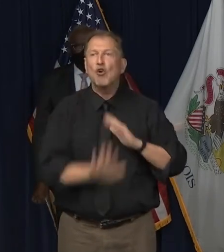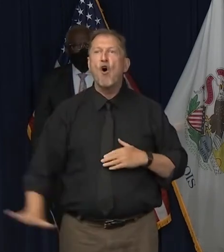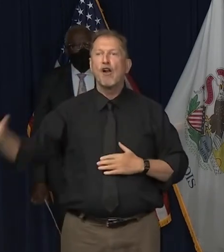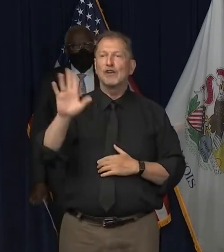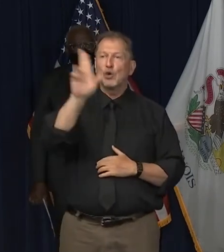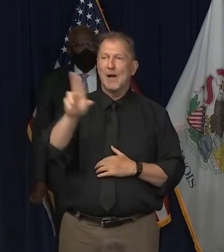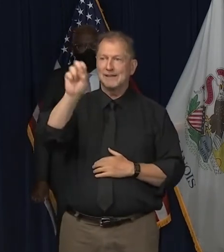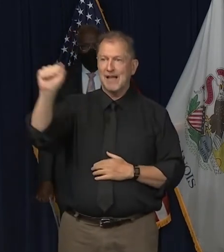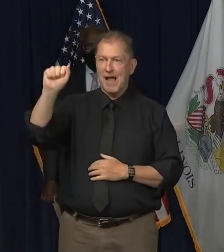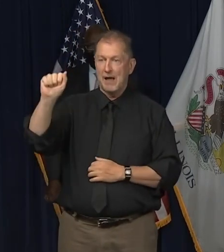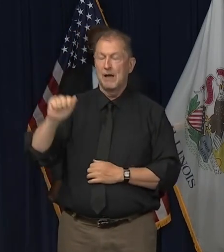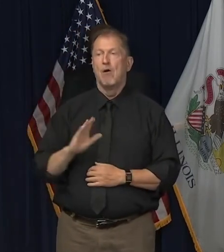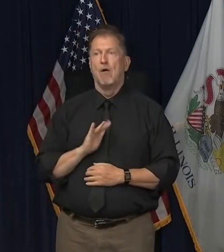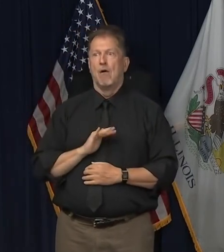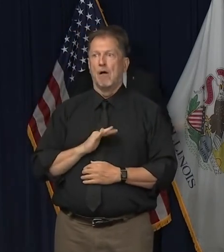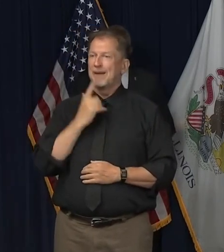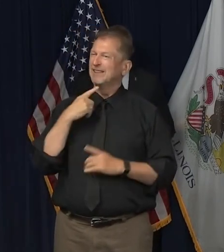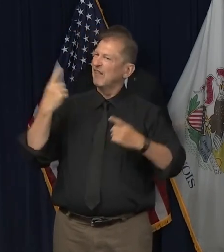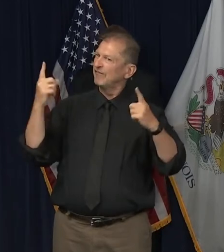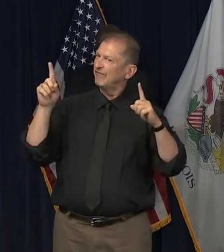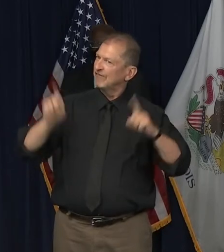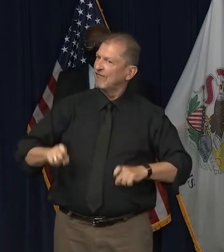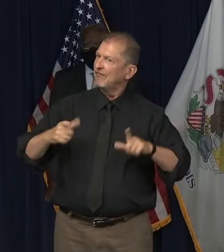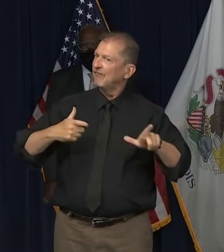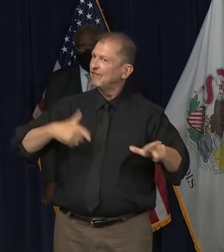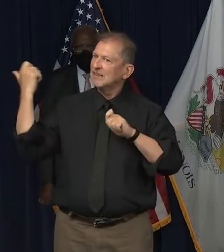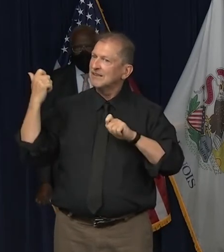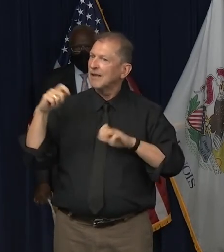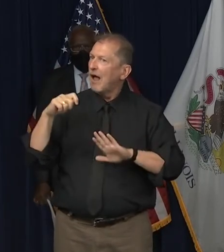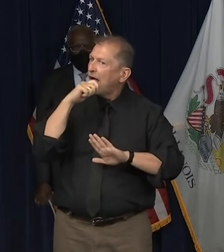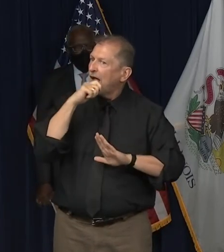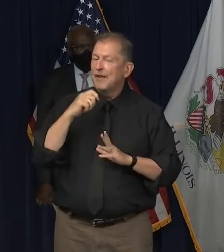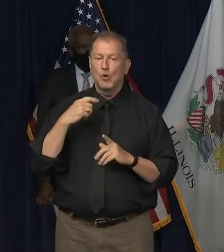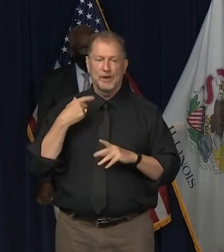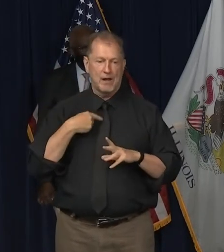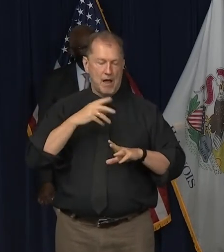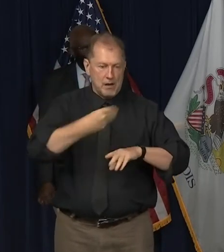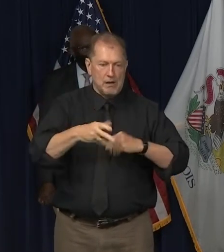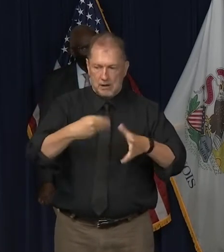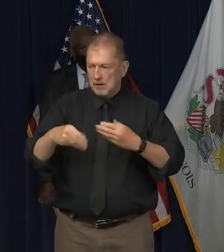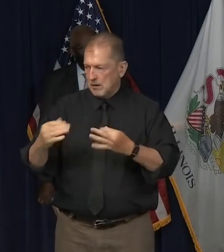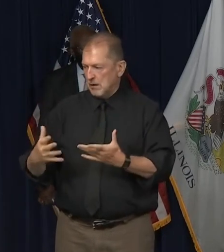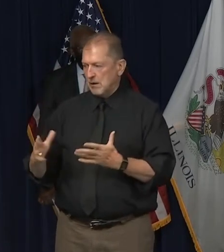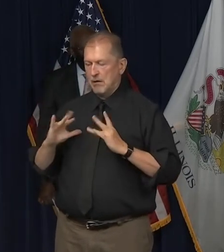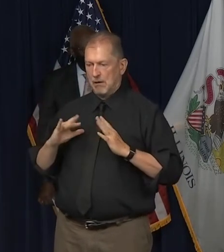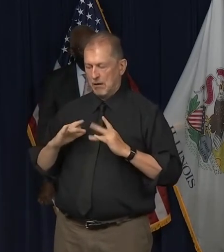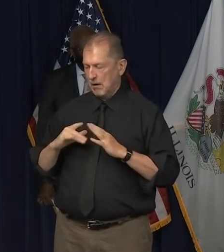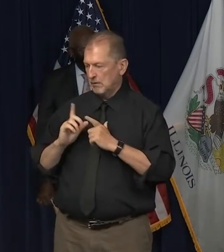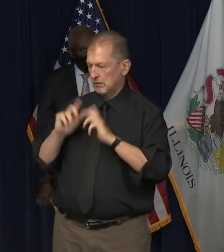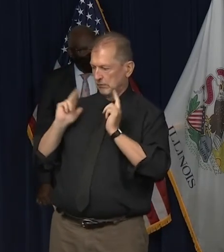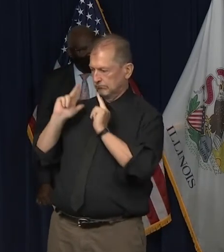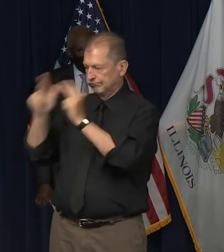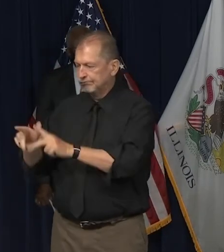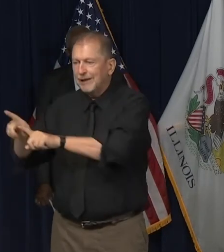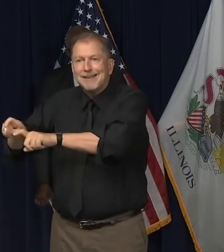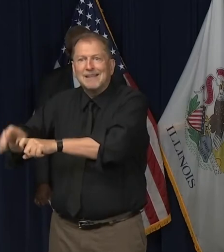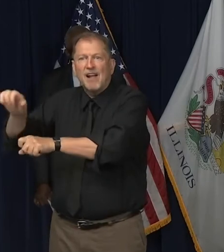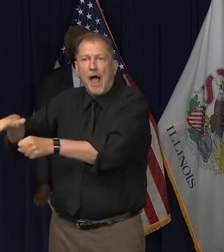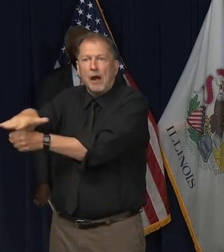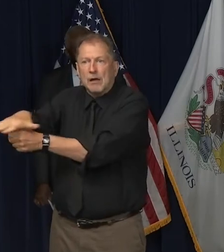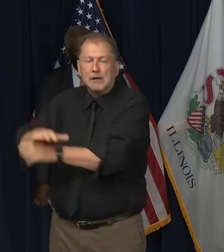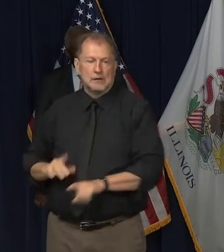our high-risk communities and settings, this type of scalable product would allow us to mass deploy testing